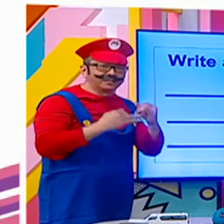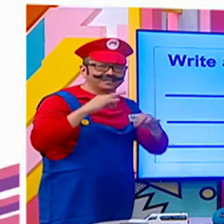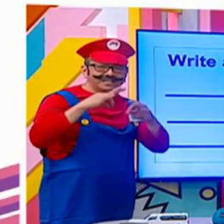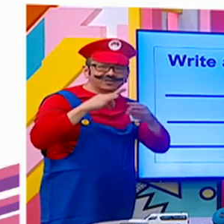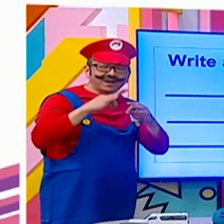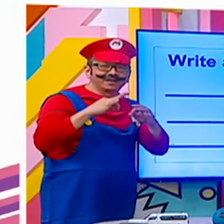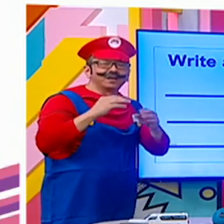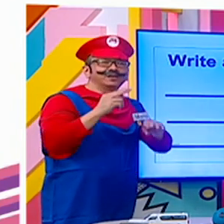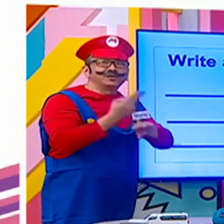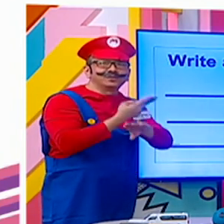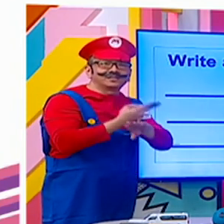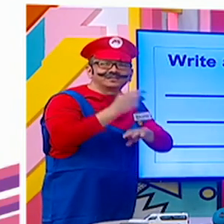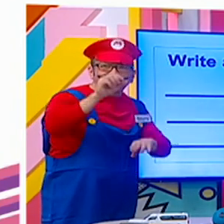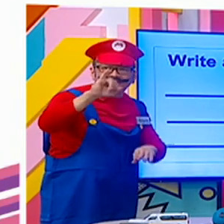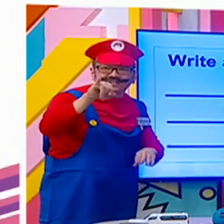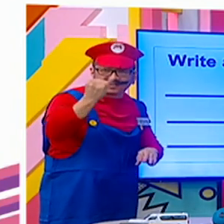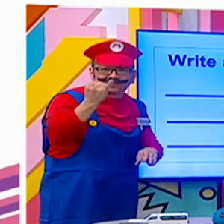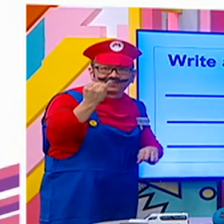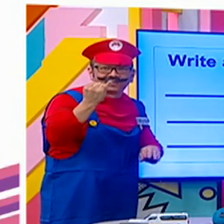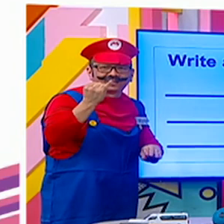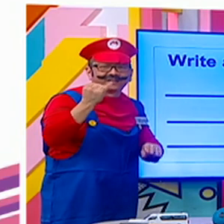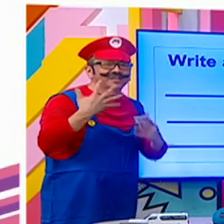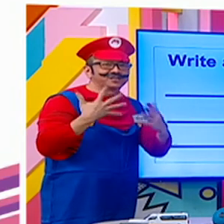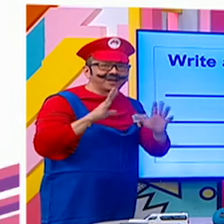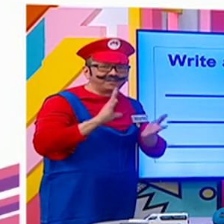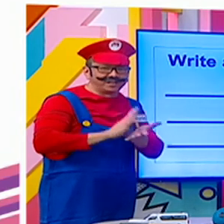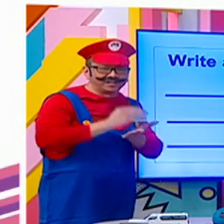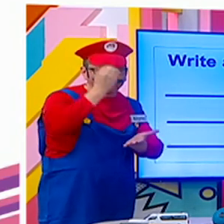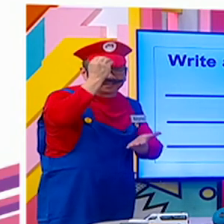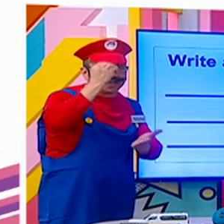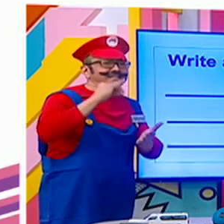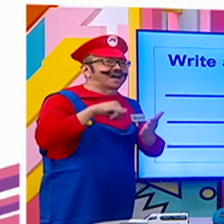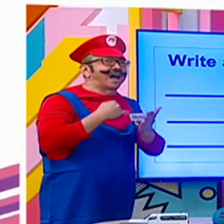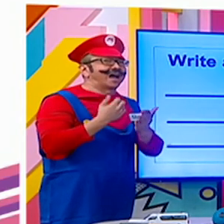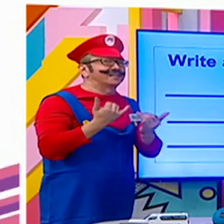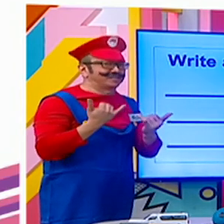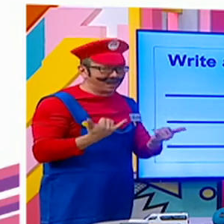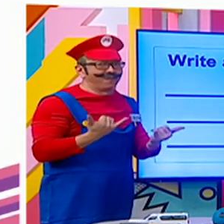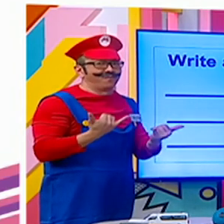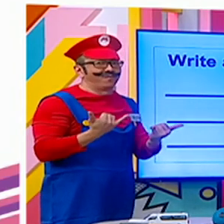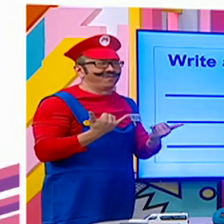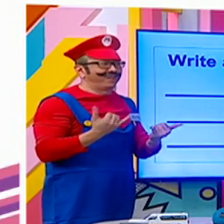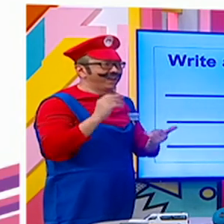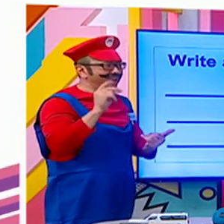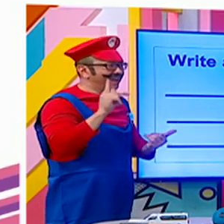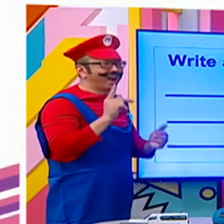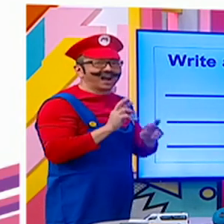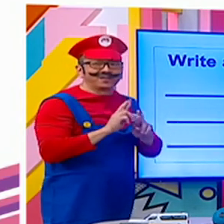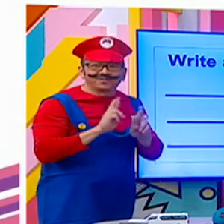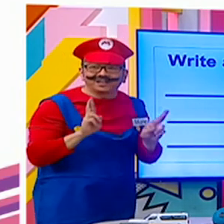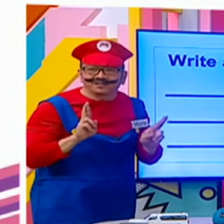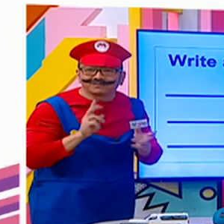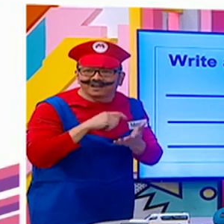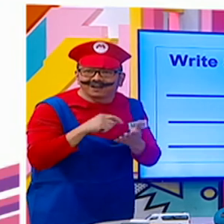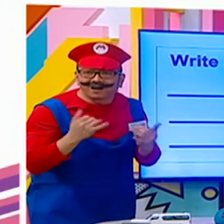last, describe using the adjective that you have learned. Just done. Okay? Are